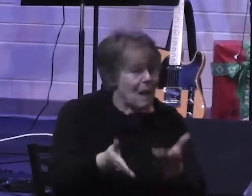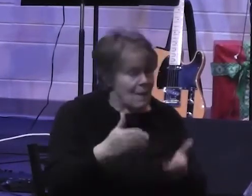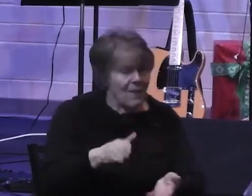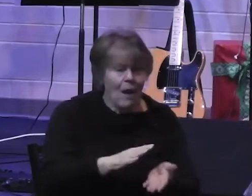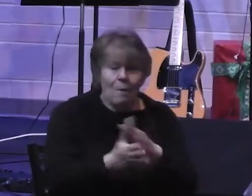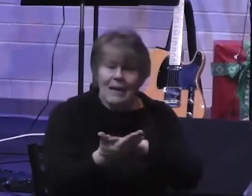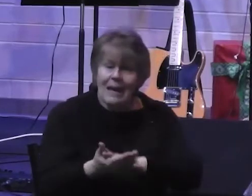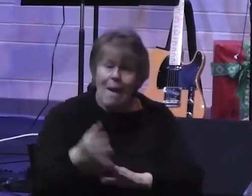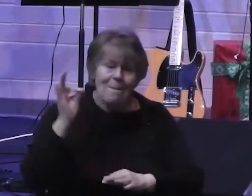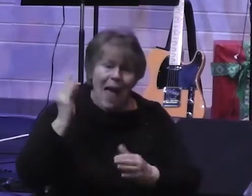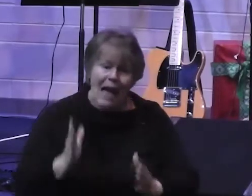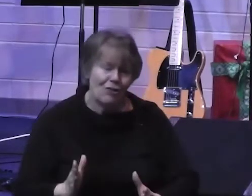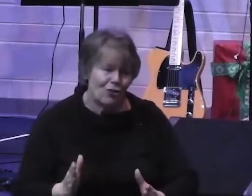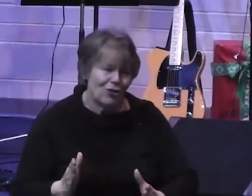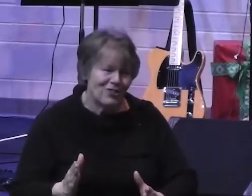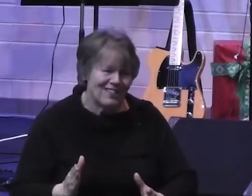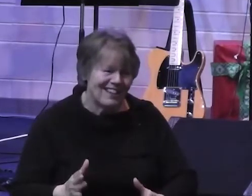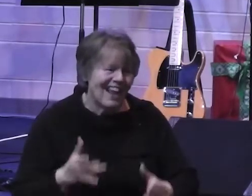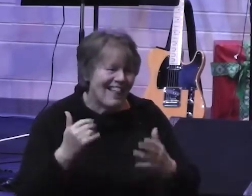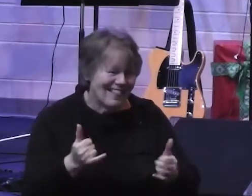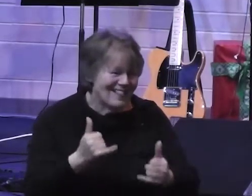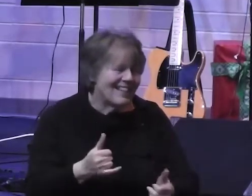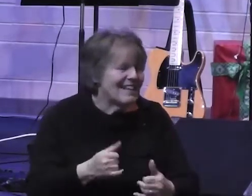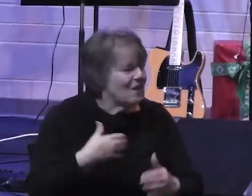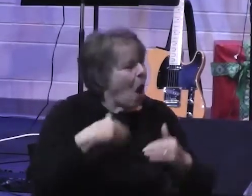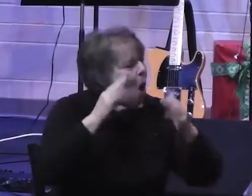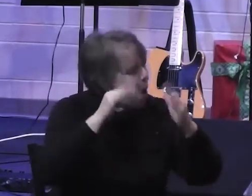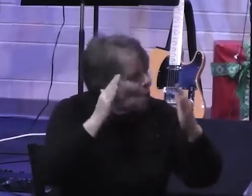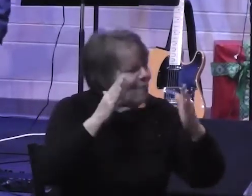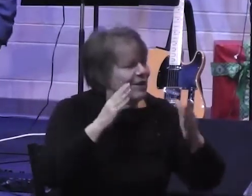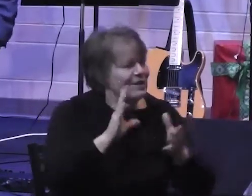right? This is a hopeful story.